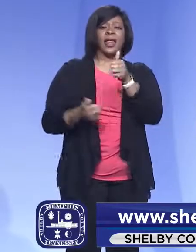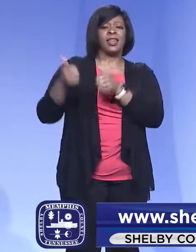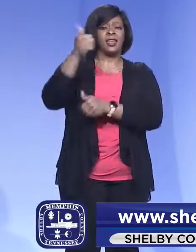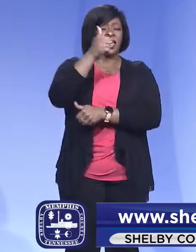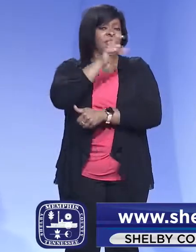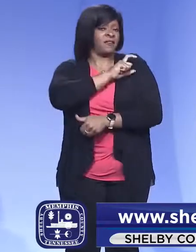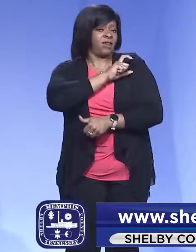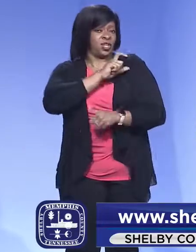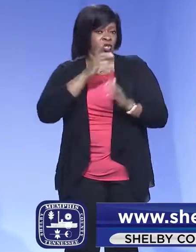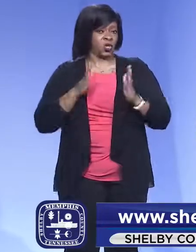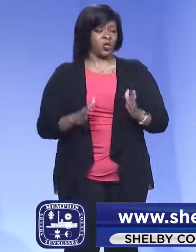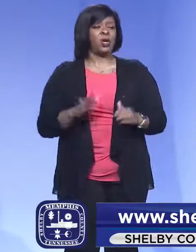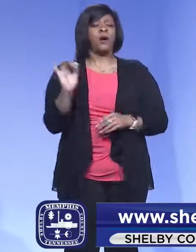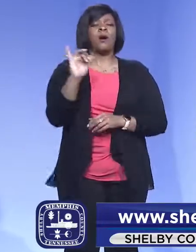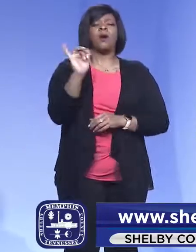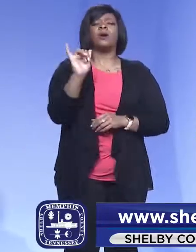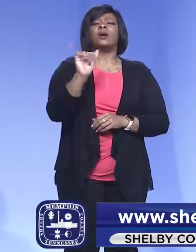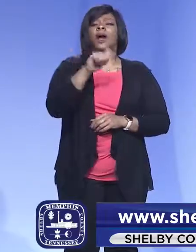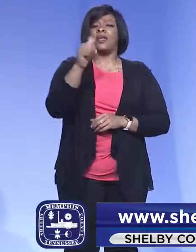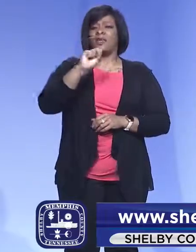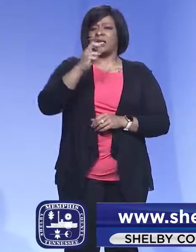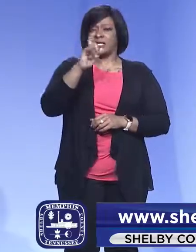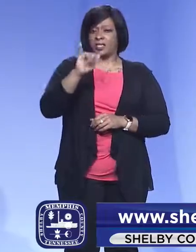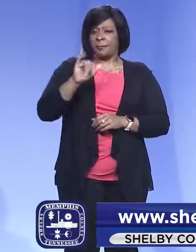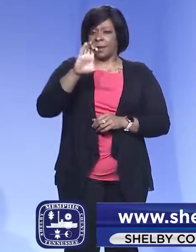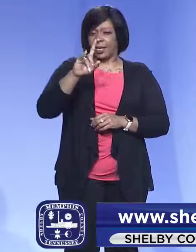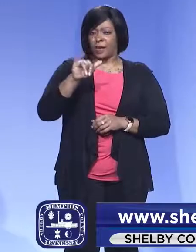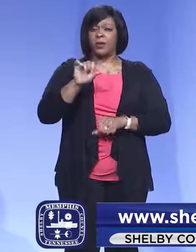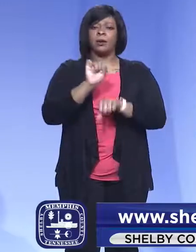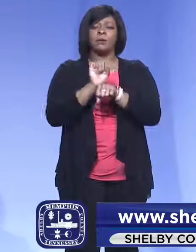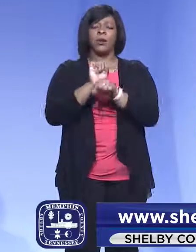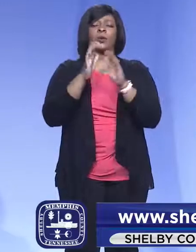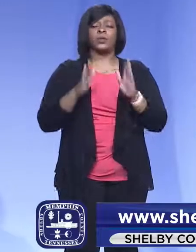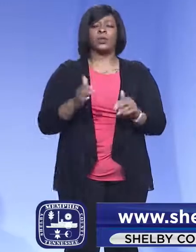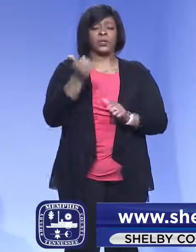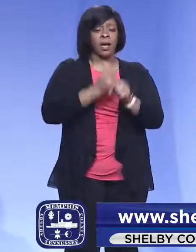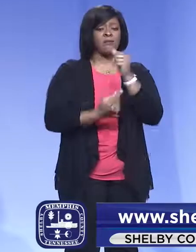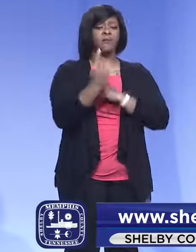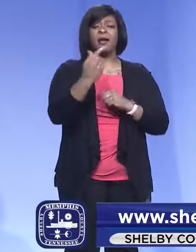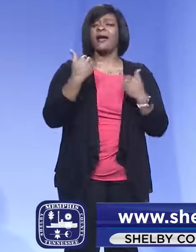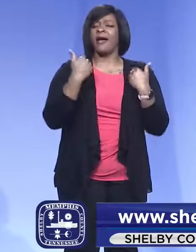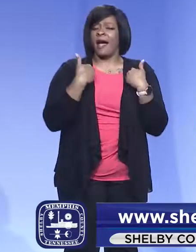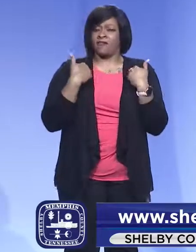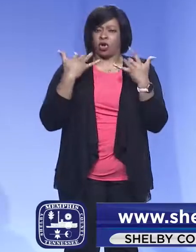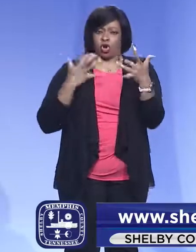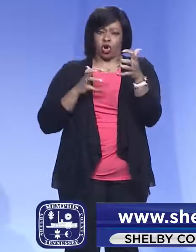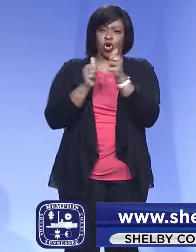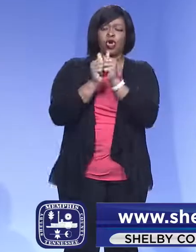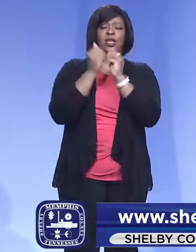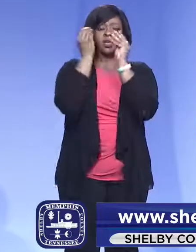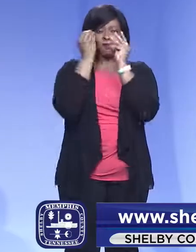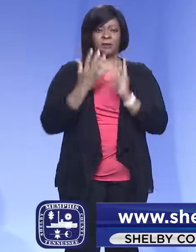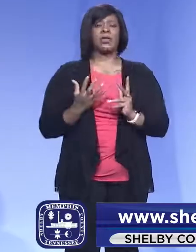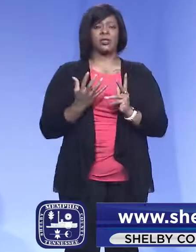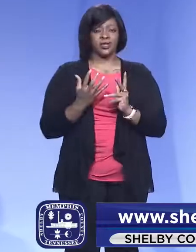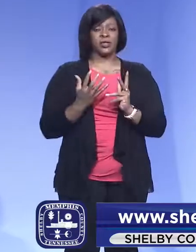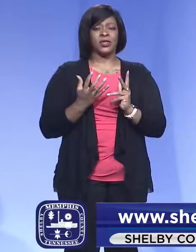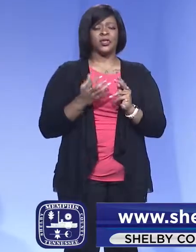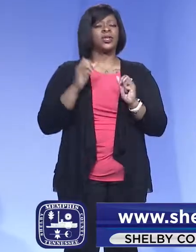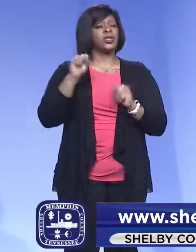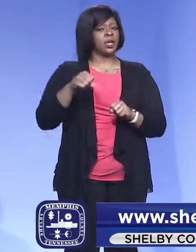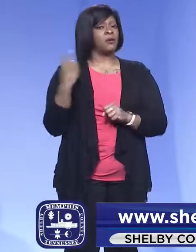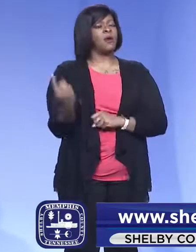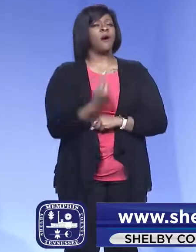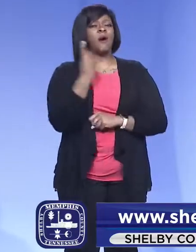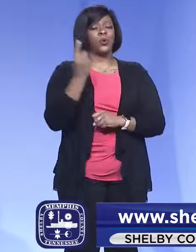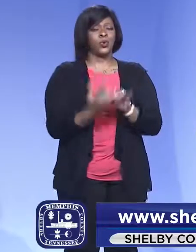officials, as well as other Shelby County employees, so that everyone has current information. You can